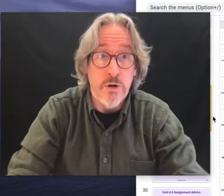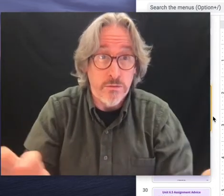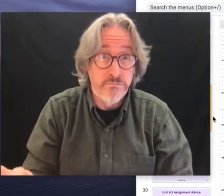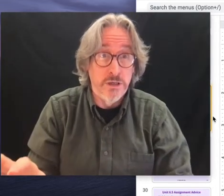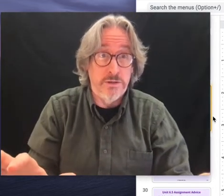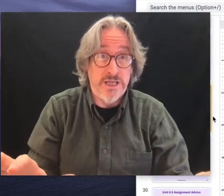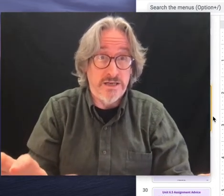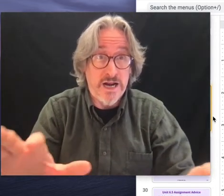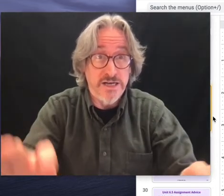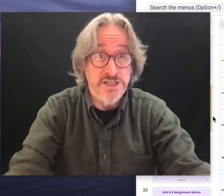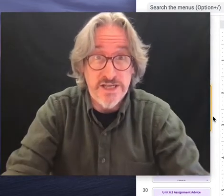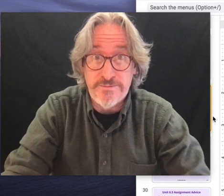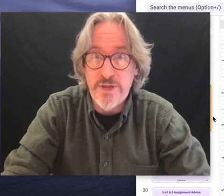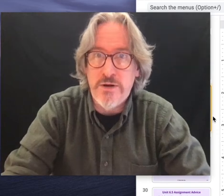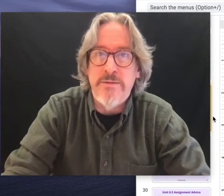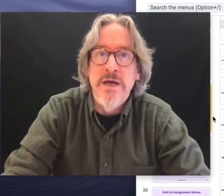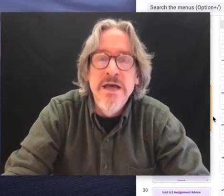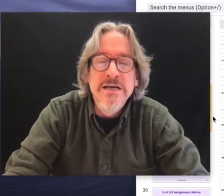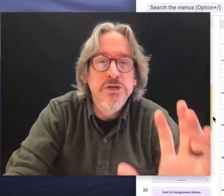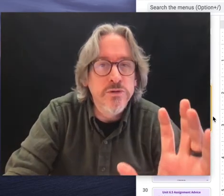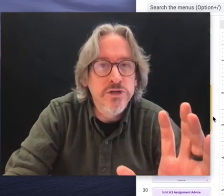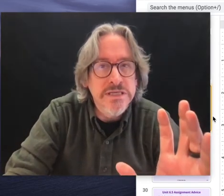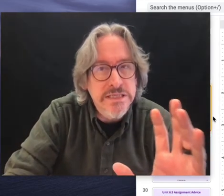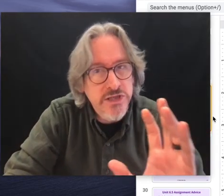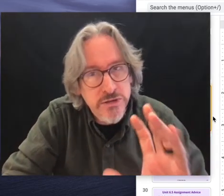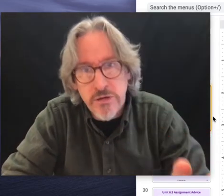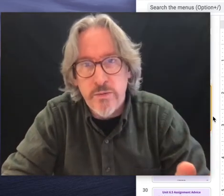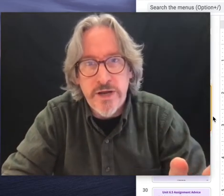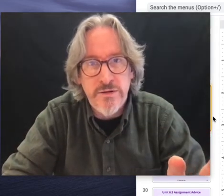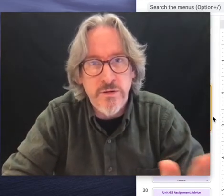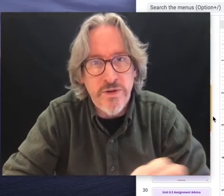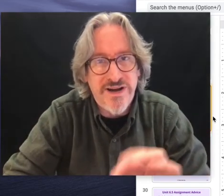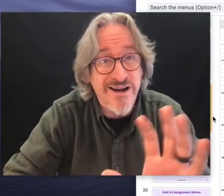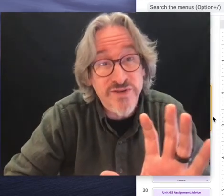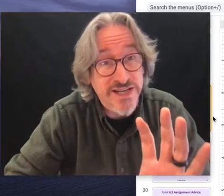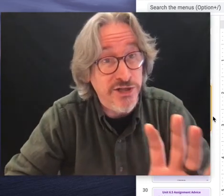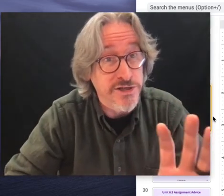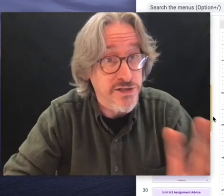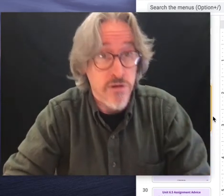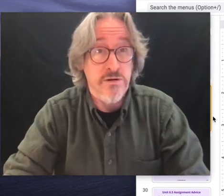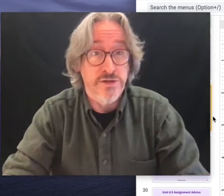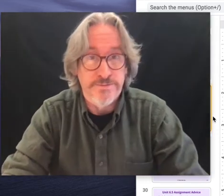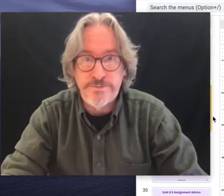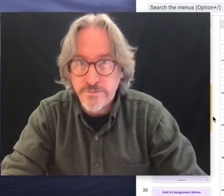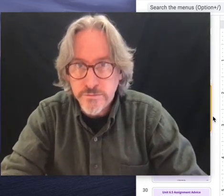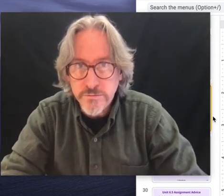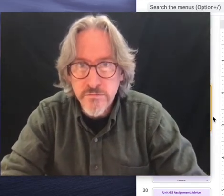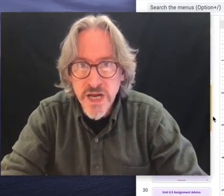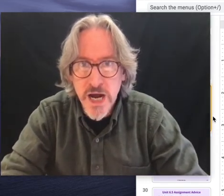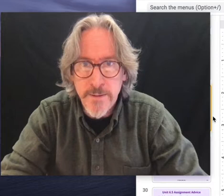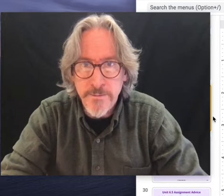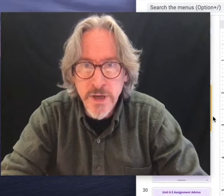you don't go, oh, what the heck did I just see? Okay, so to start with the conversation starters,